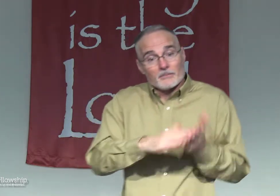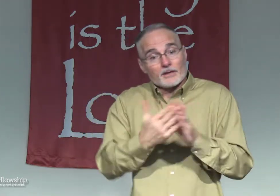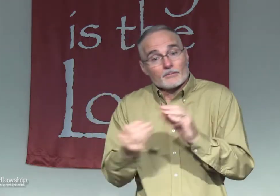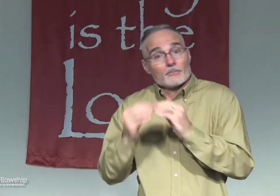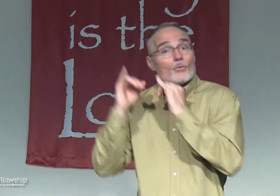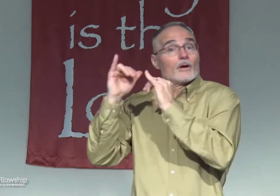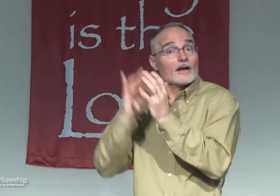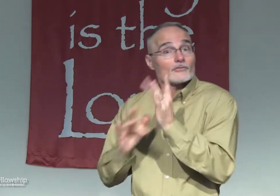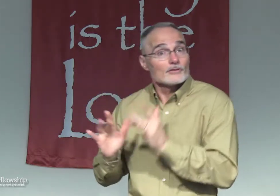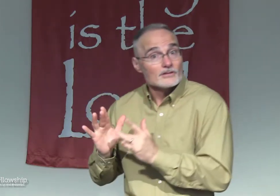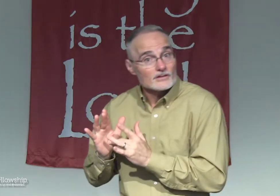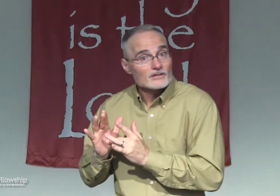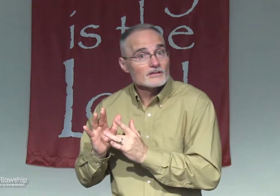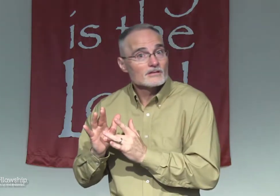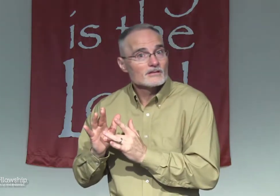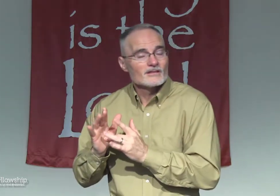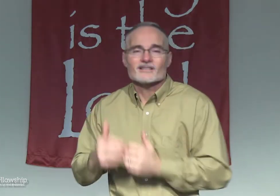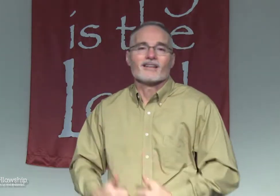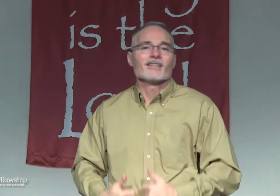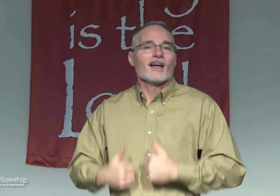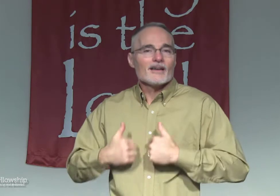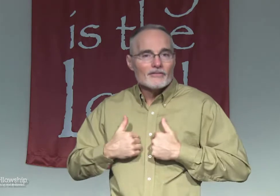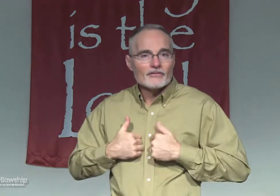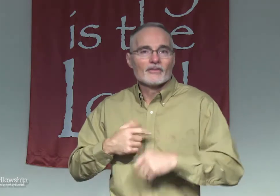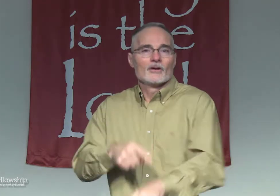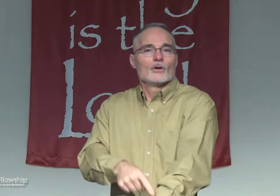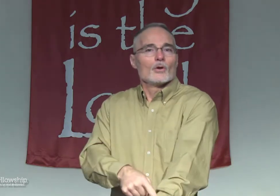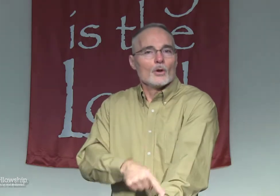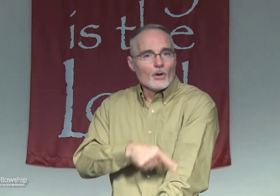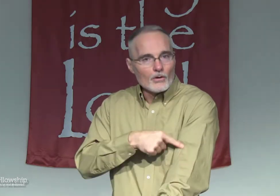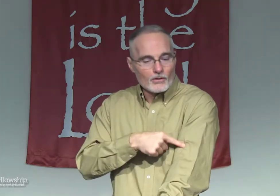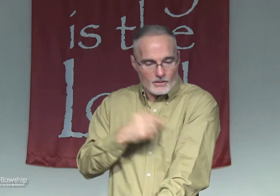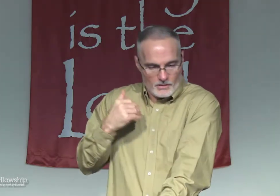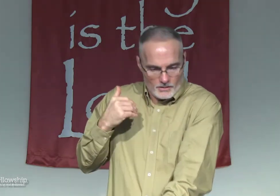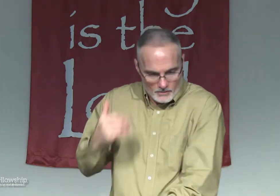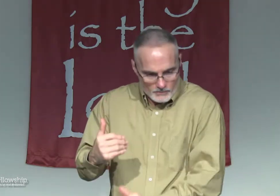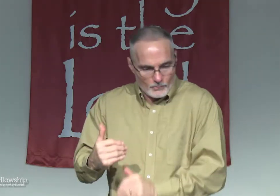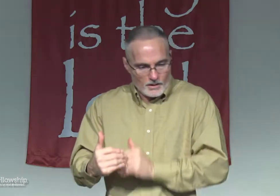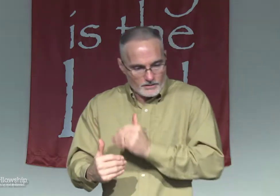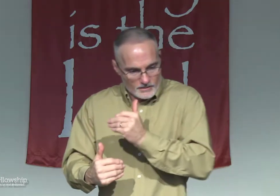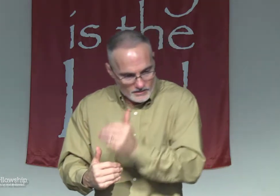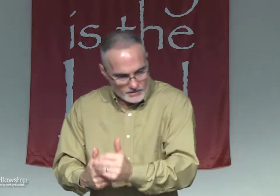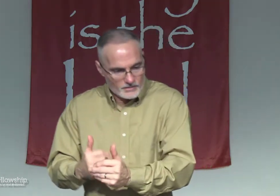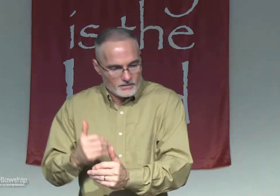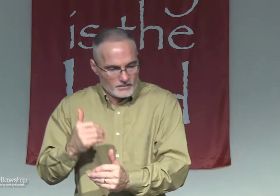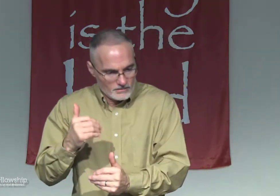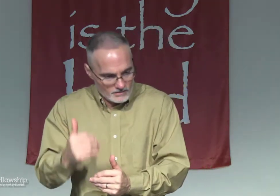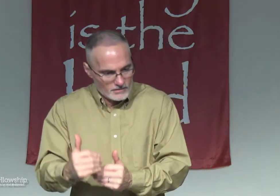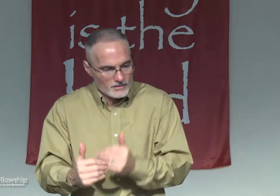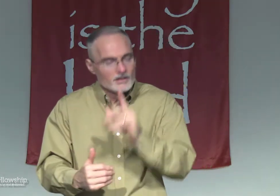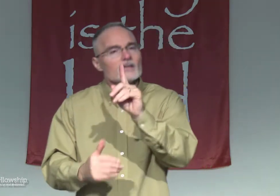But becoming holy, becoming more like Jesus, is a lifelong